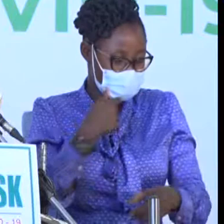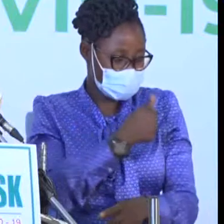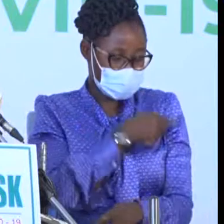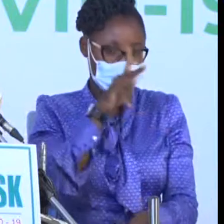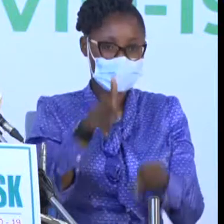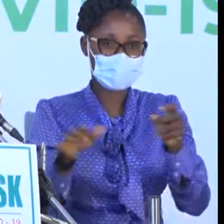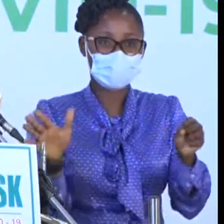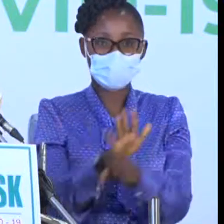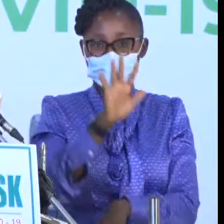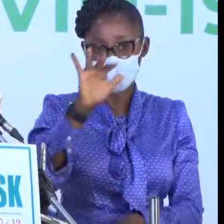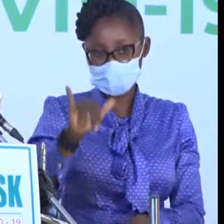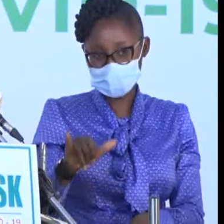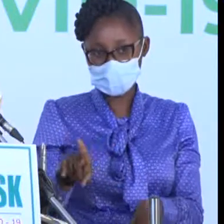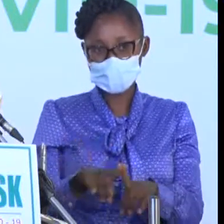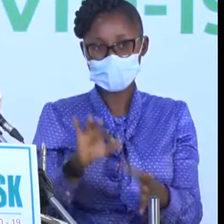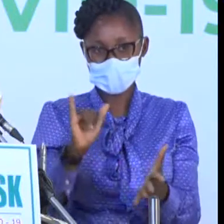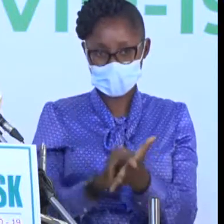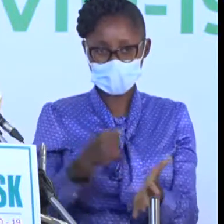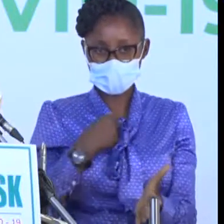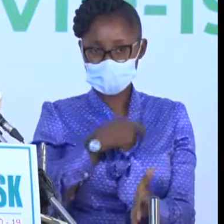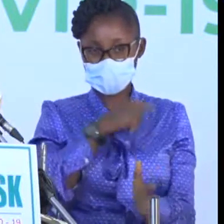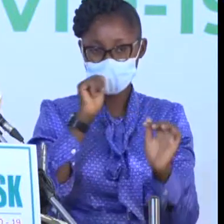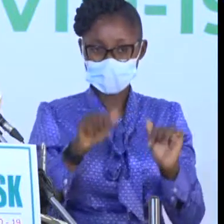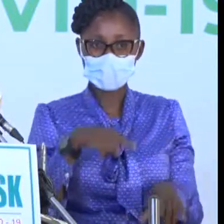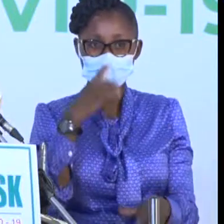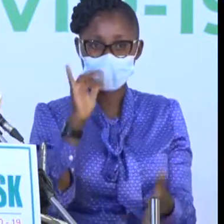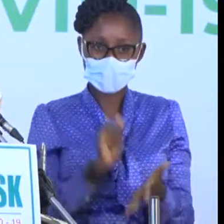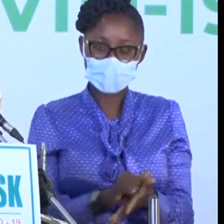so that we can say that we have a pool of